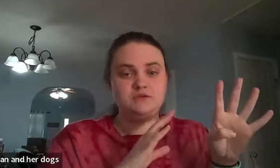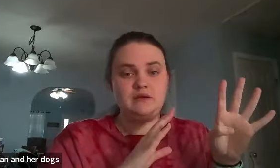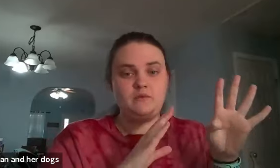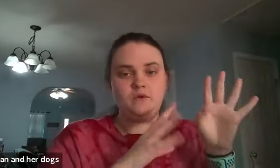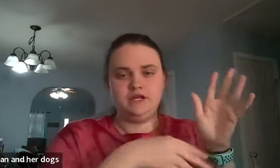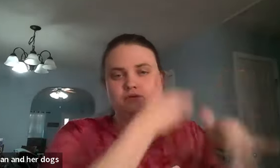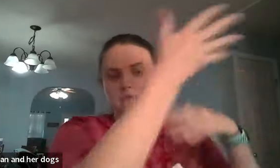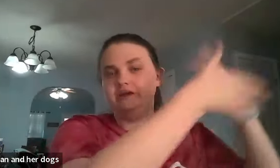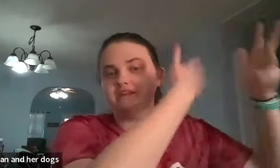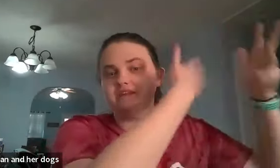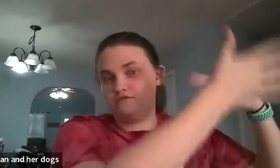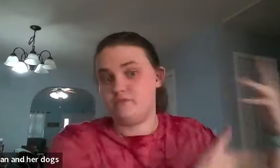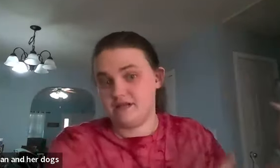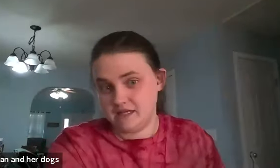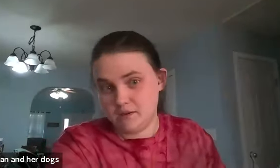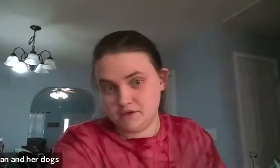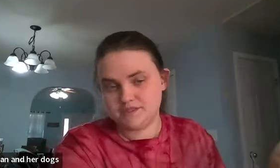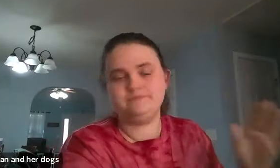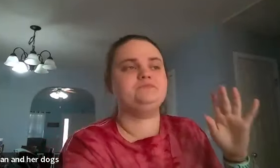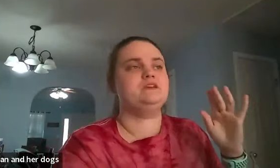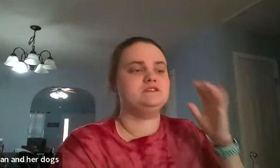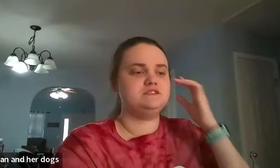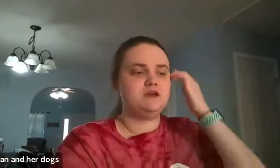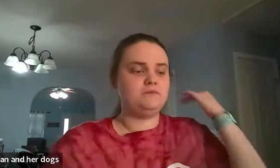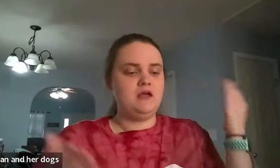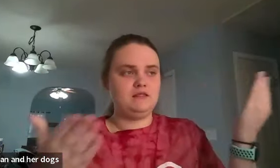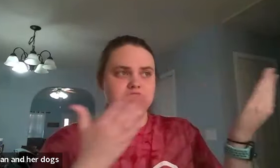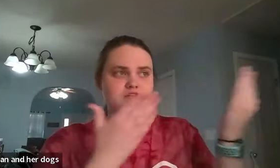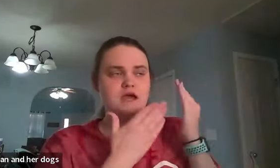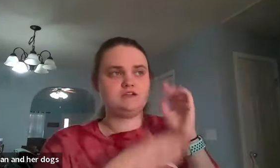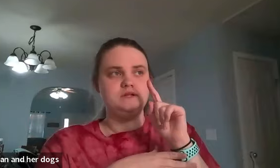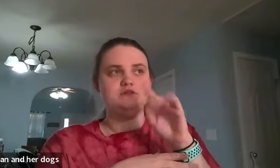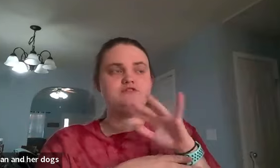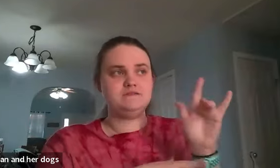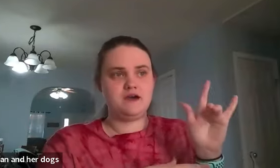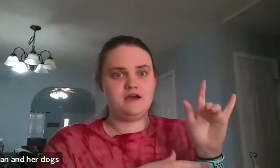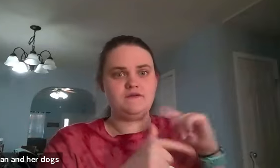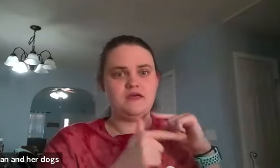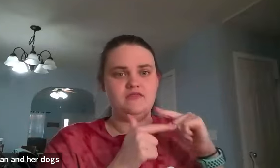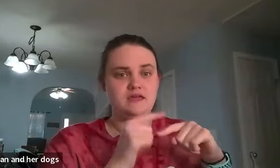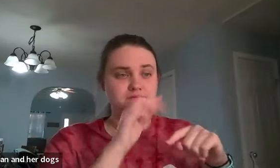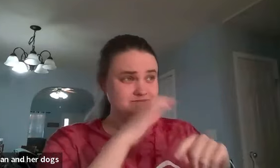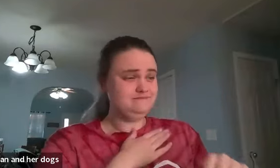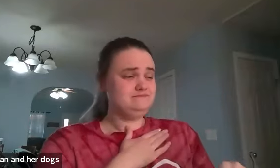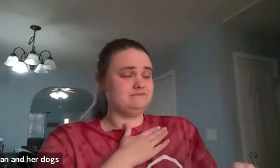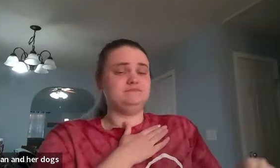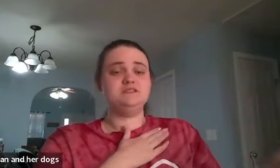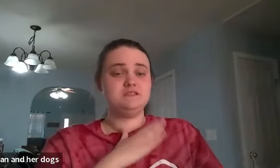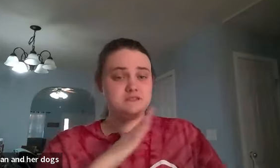doing what you will end up doing for the rest of the numbers. So let's go back 21 through 25 and then, excuse